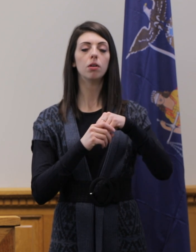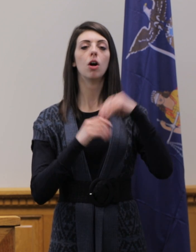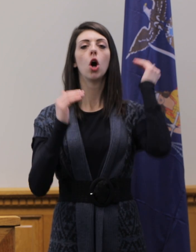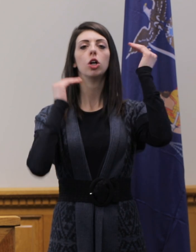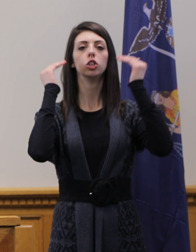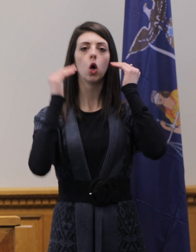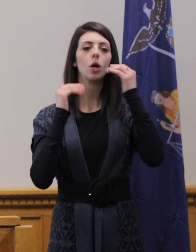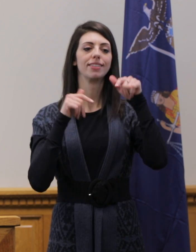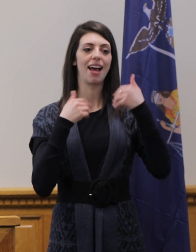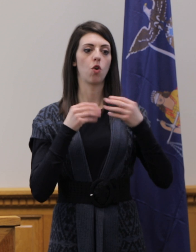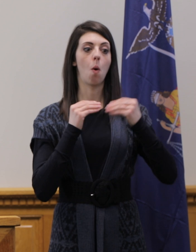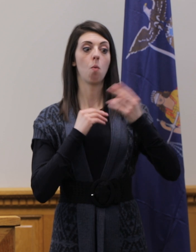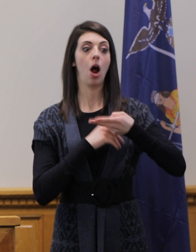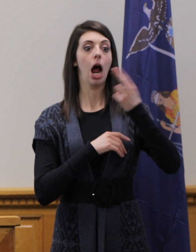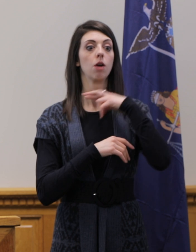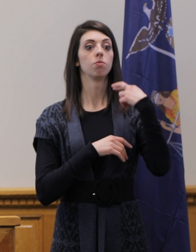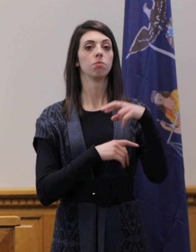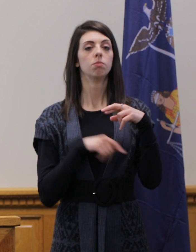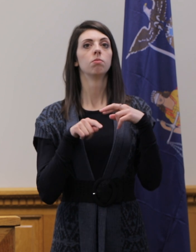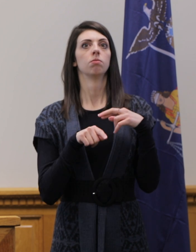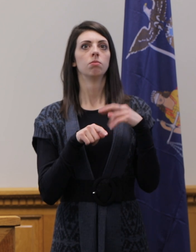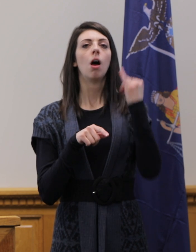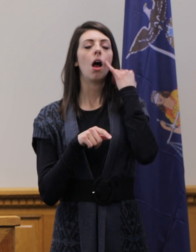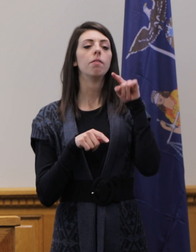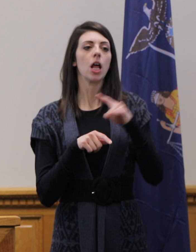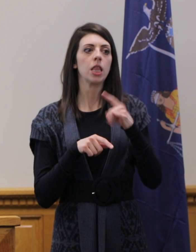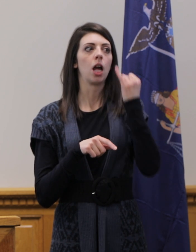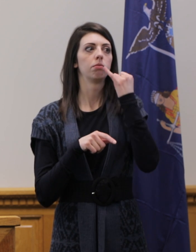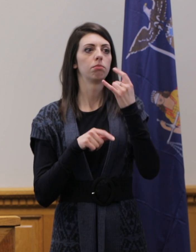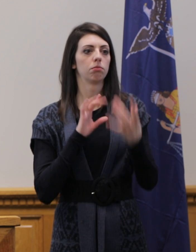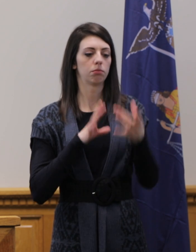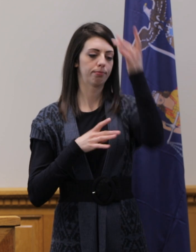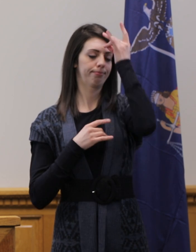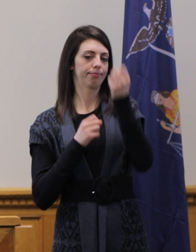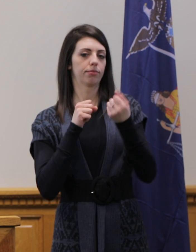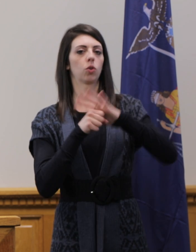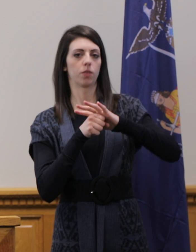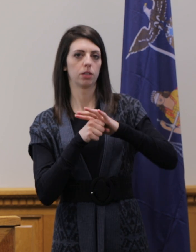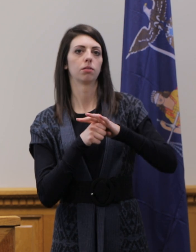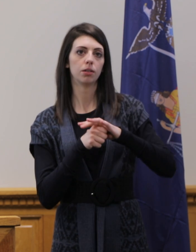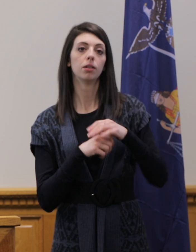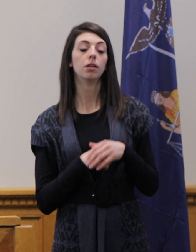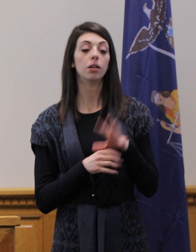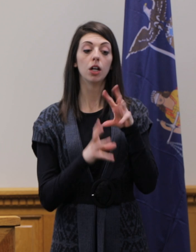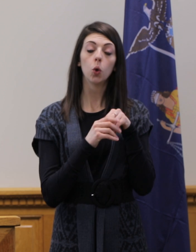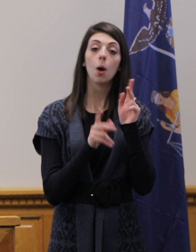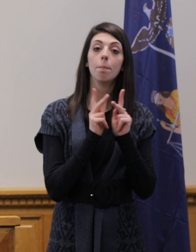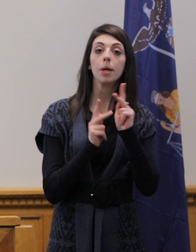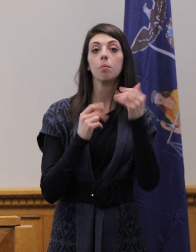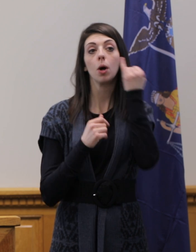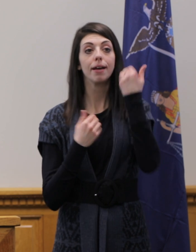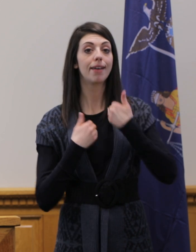conditions that put them at increased risk if they were to get COVID-19. They include people